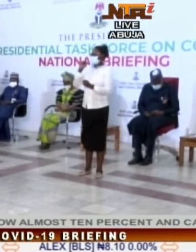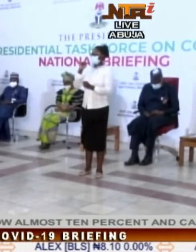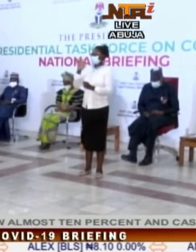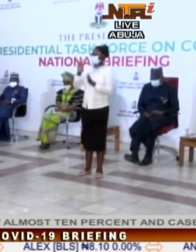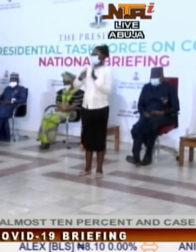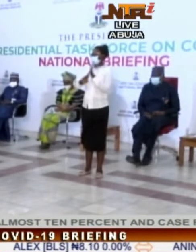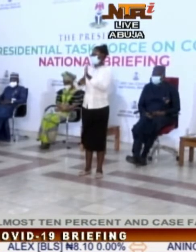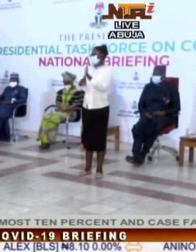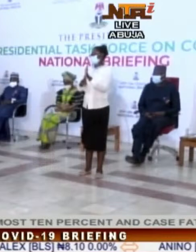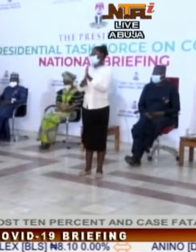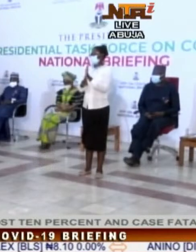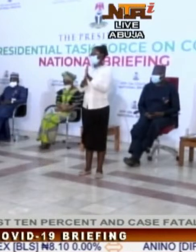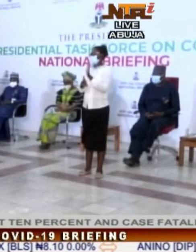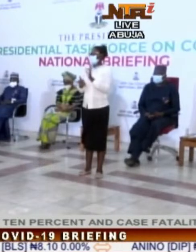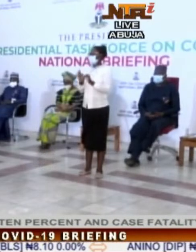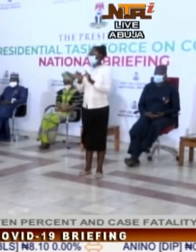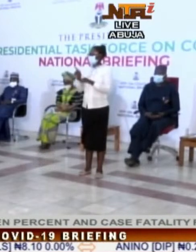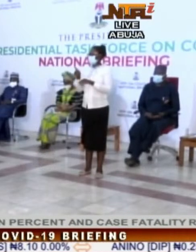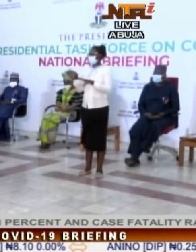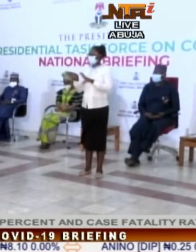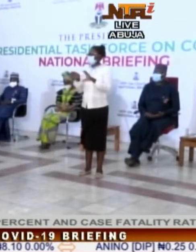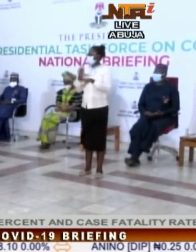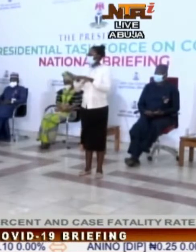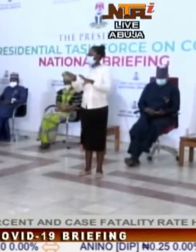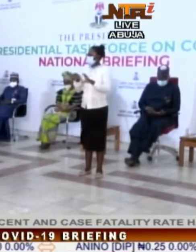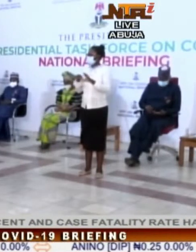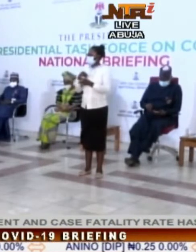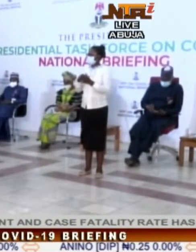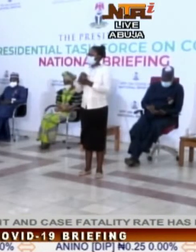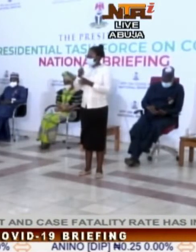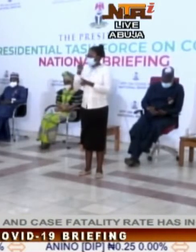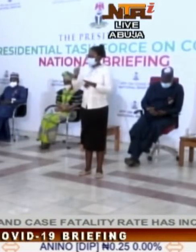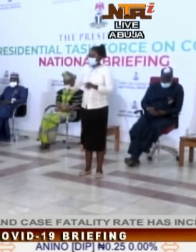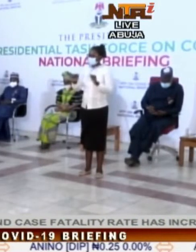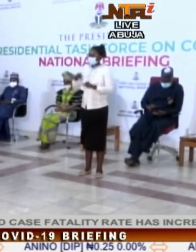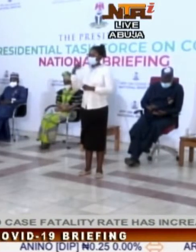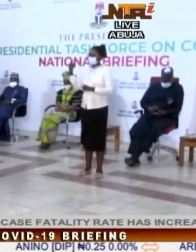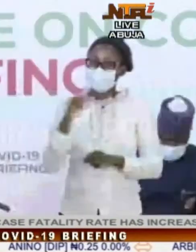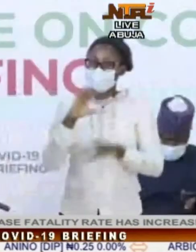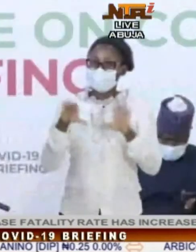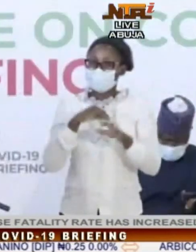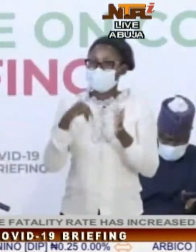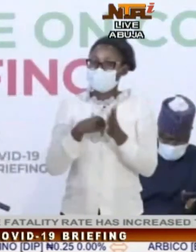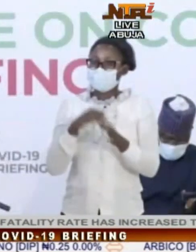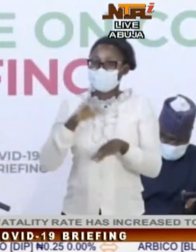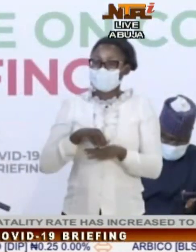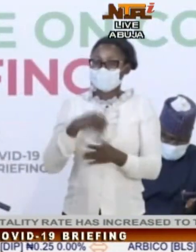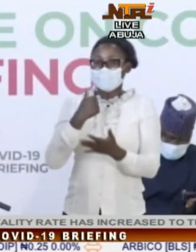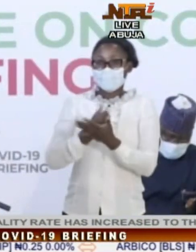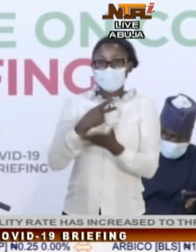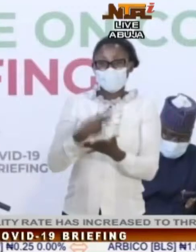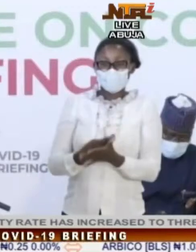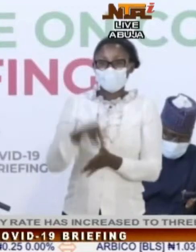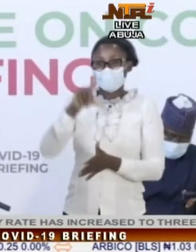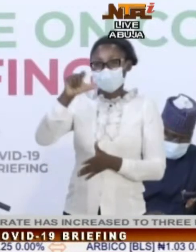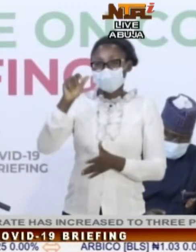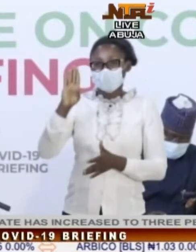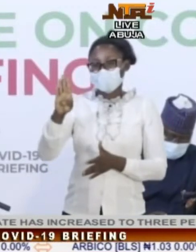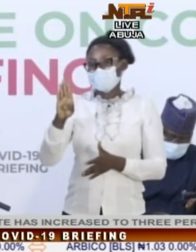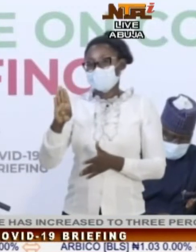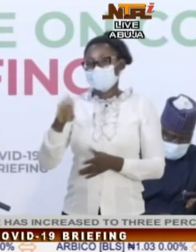to pay for the test, and you can pay directly to the accredited laboratories. You then get your sample taken. When